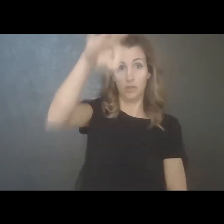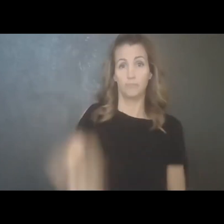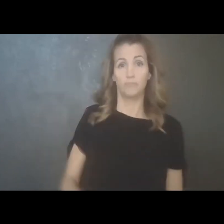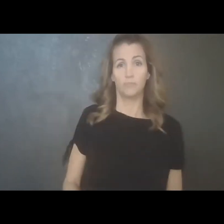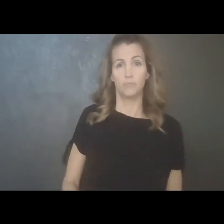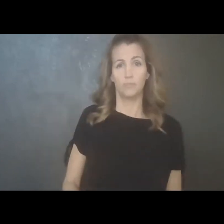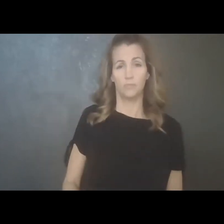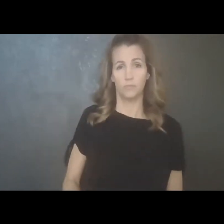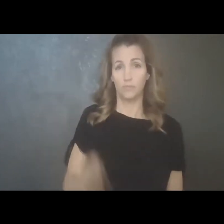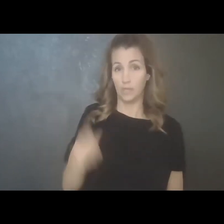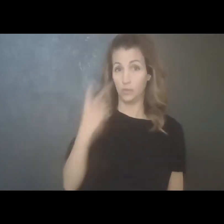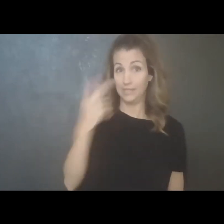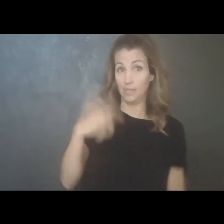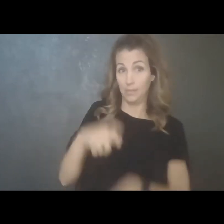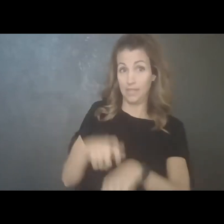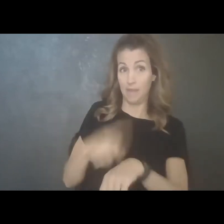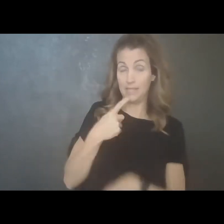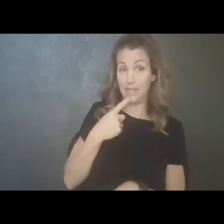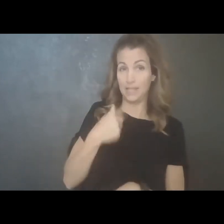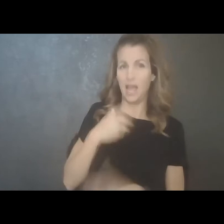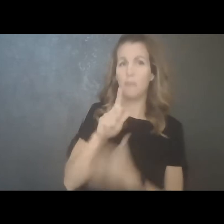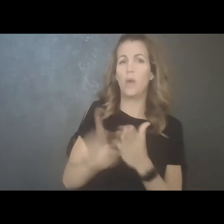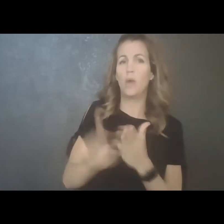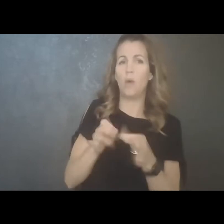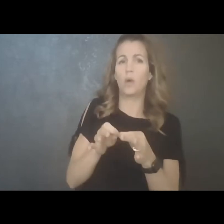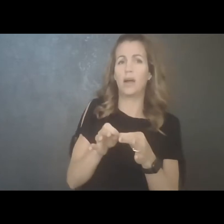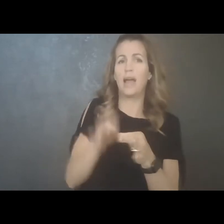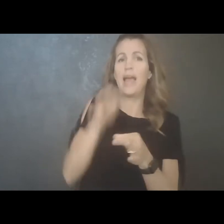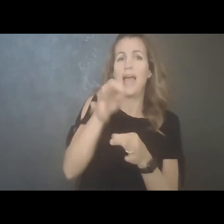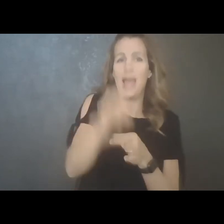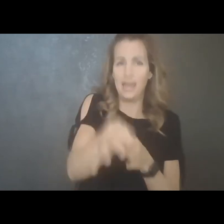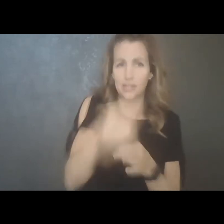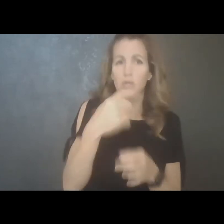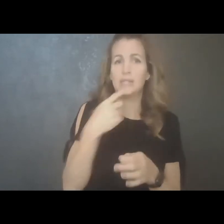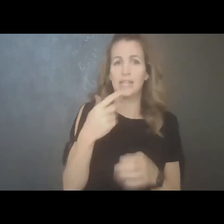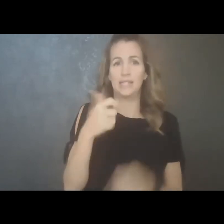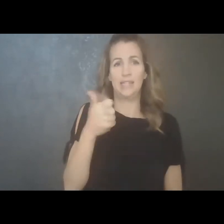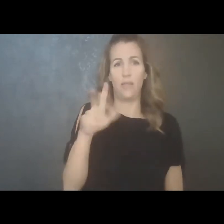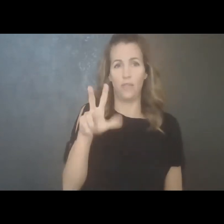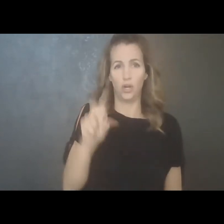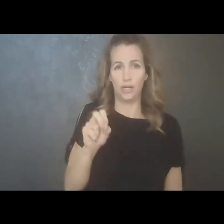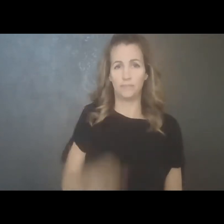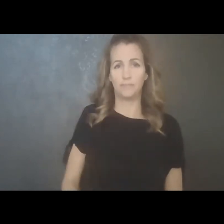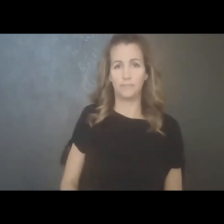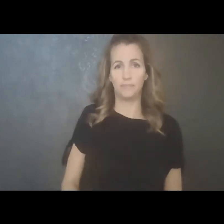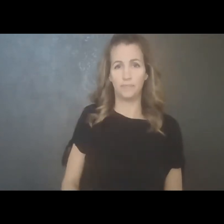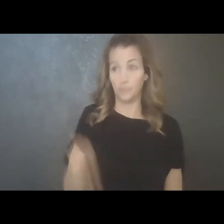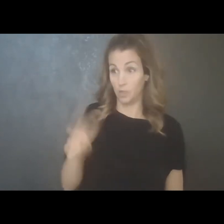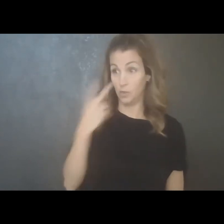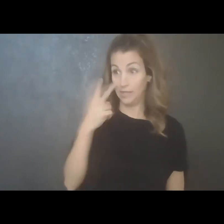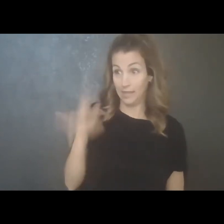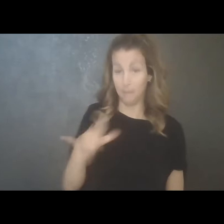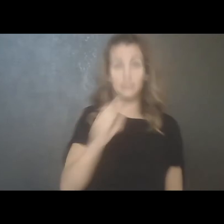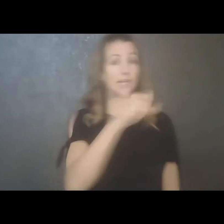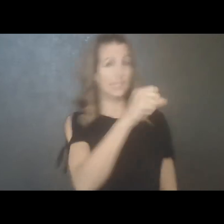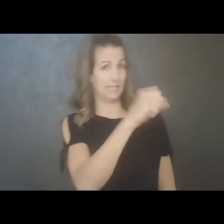there. Can you see what time that says? I'm about an hour ahead of you, so it says about 10:30. Can you see that? Yes. Actually? Okay,